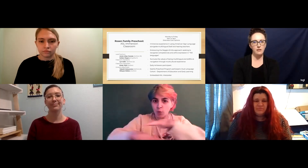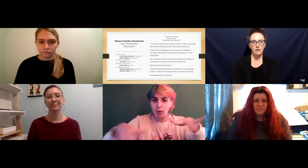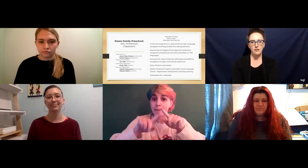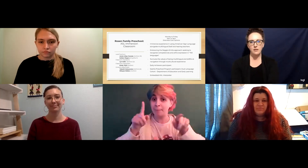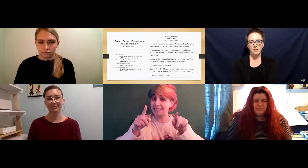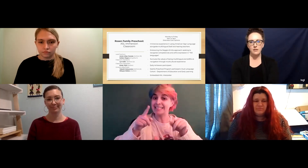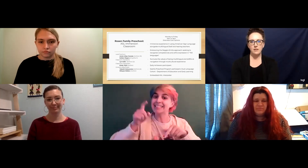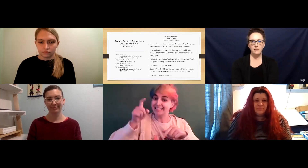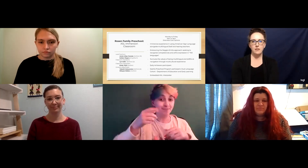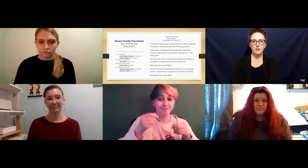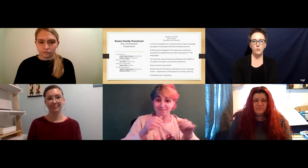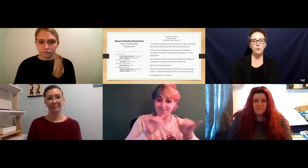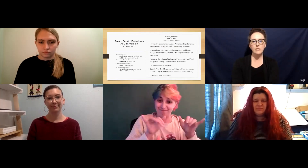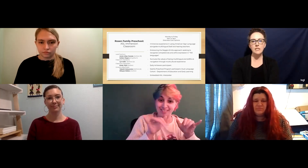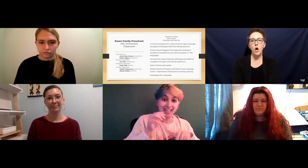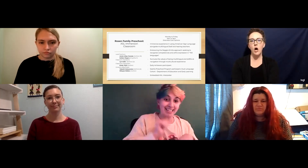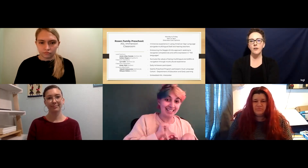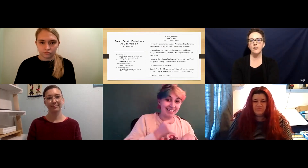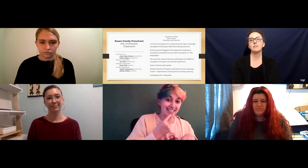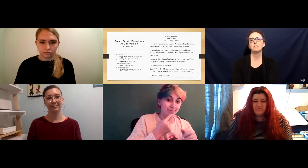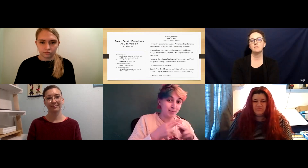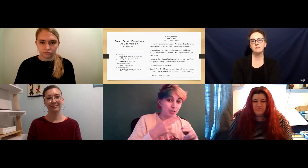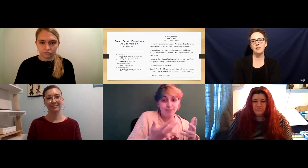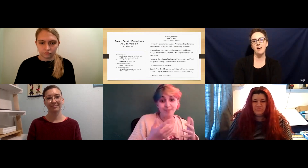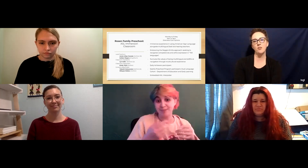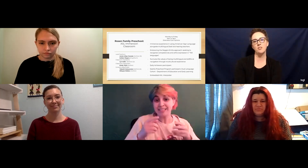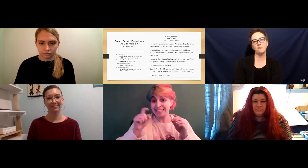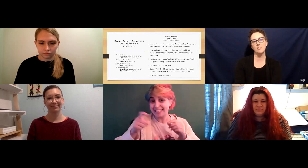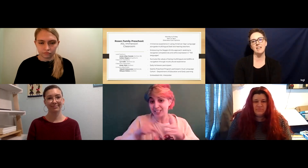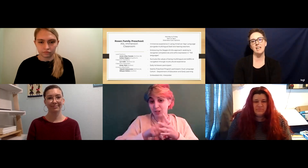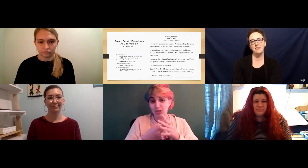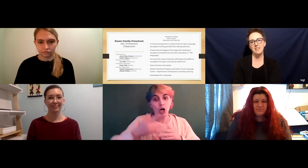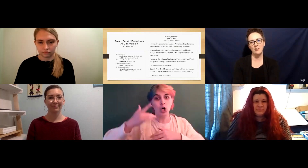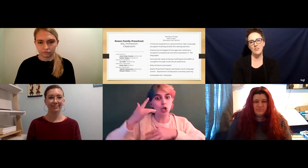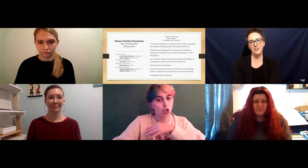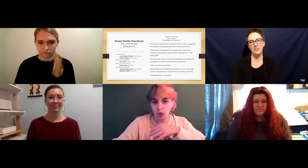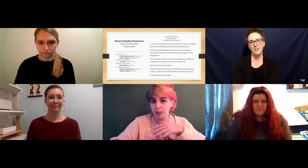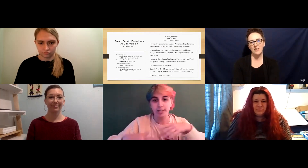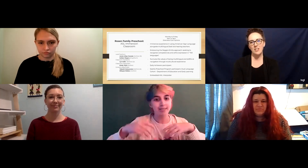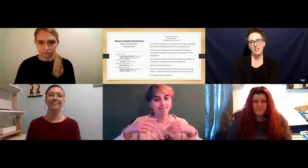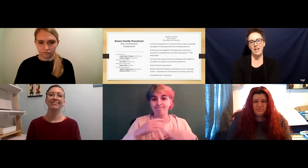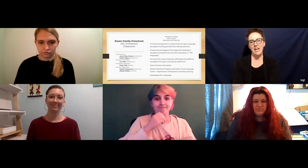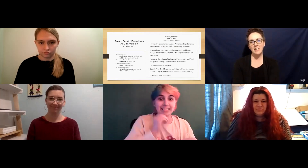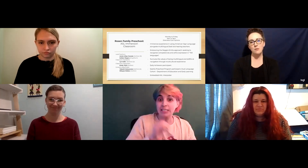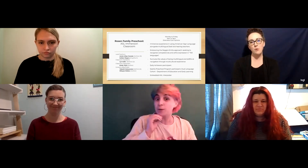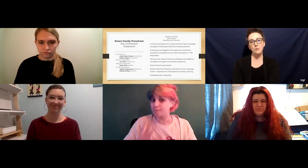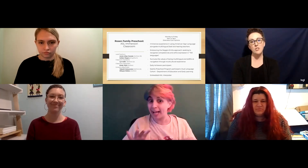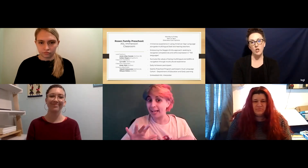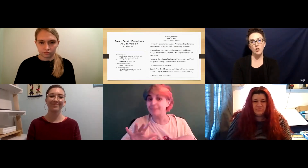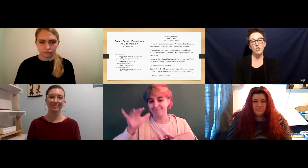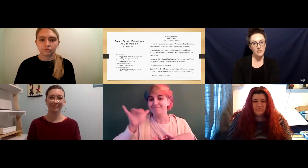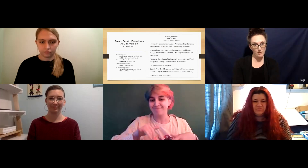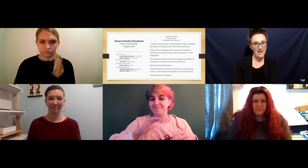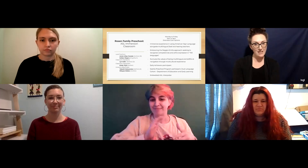that we really need to honor and value the diversity that's out there. And it's important that we